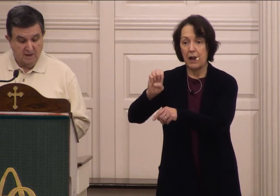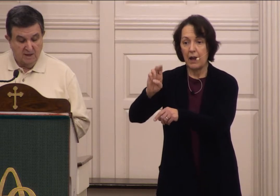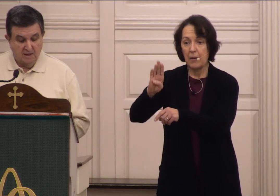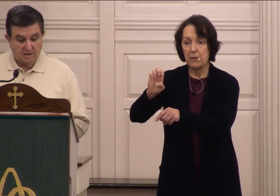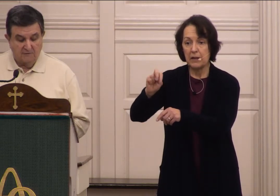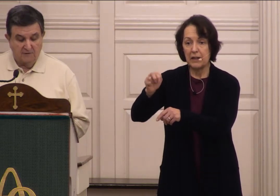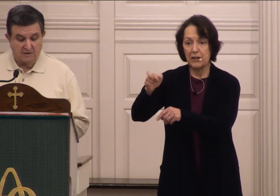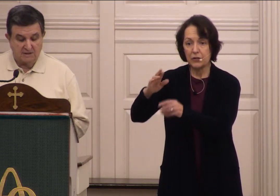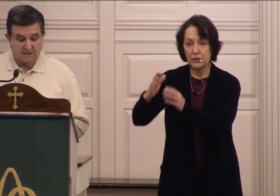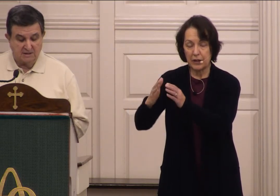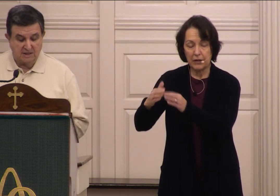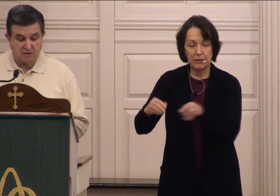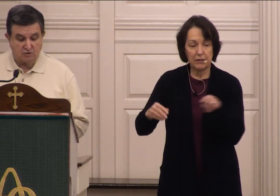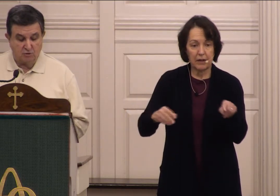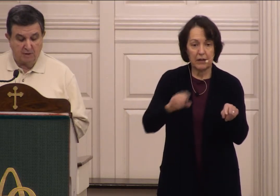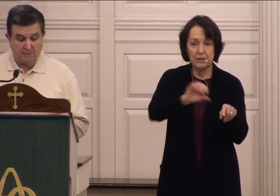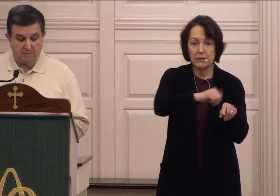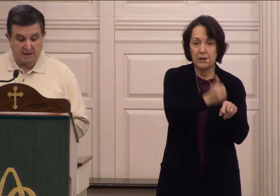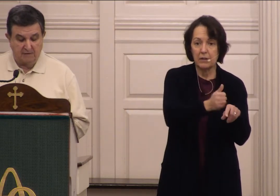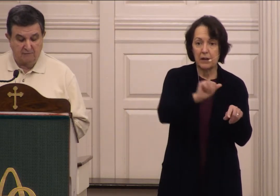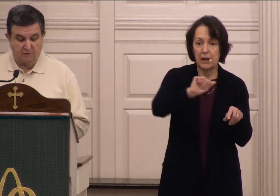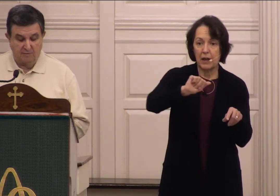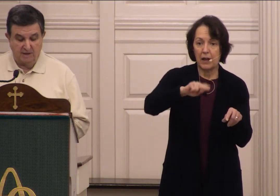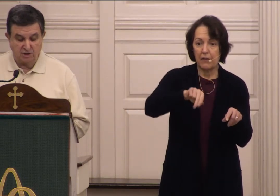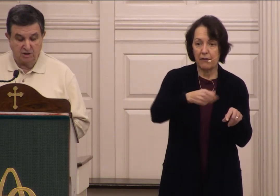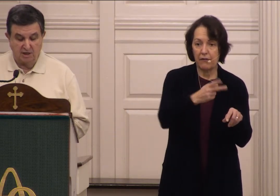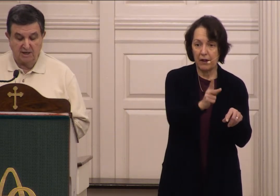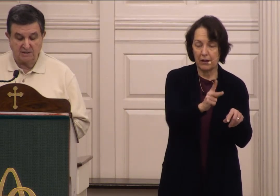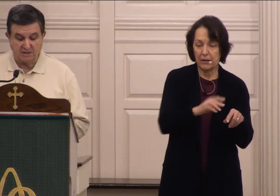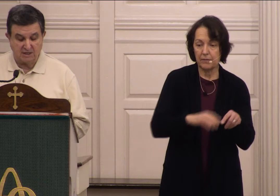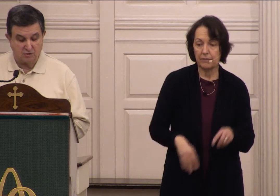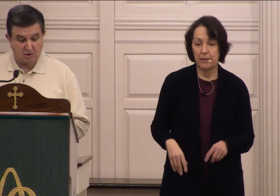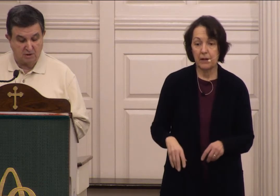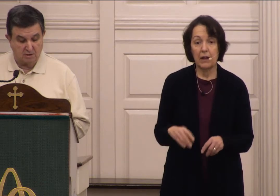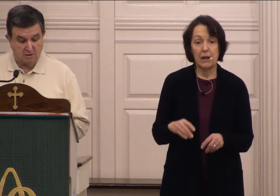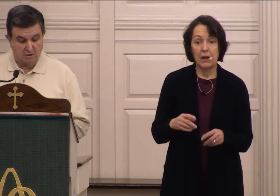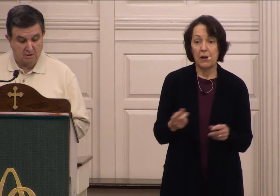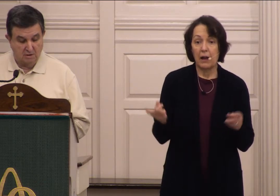The Philistines then drew up in battle formation against Israel.